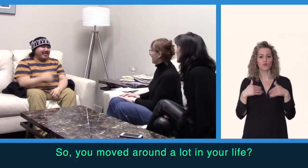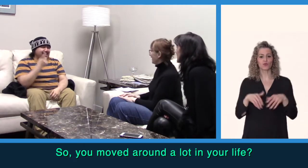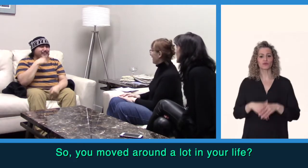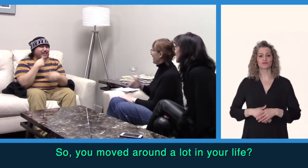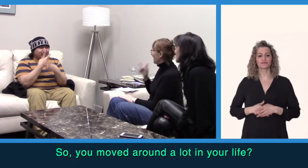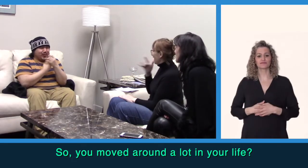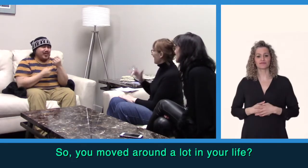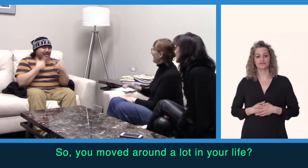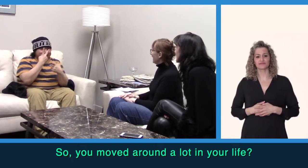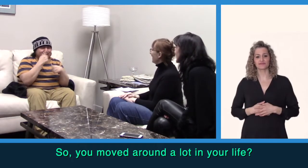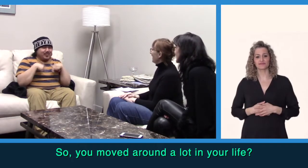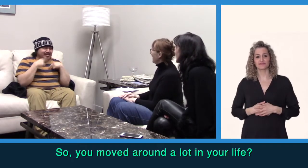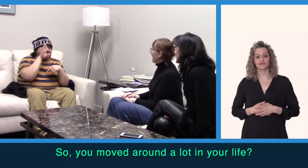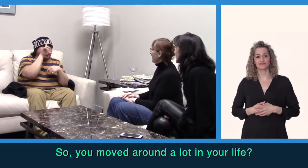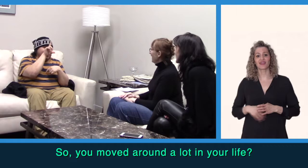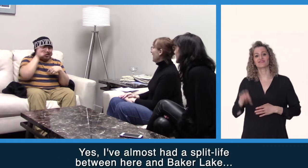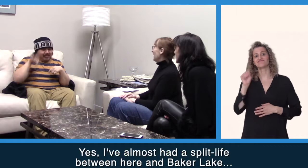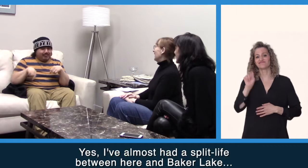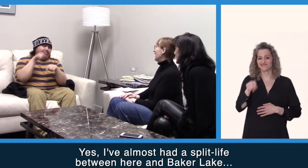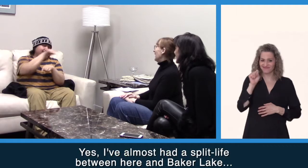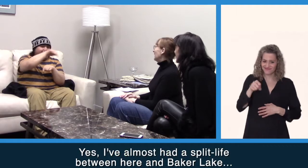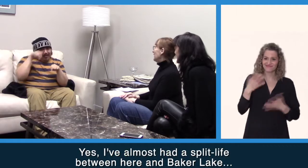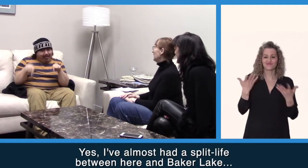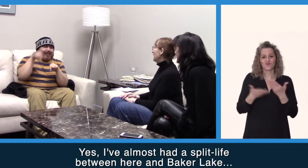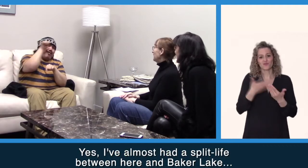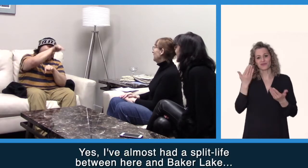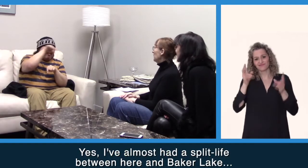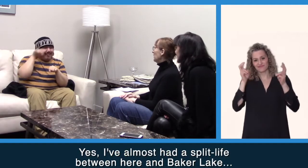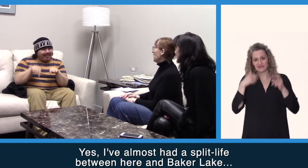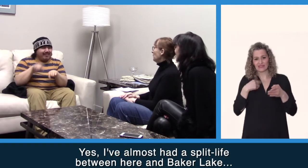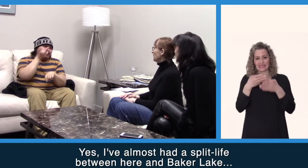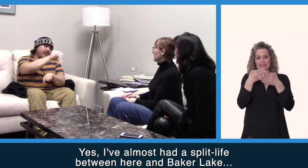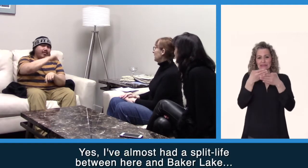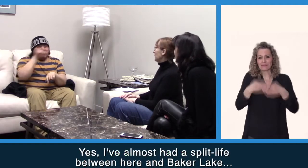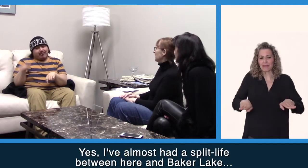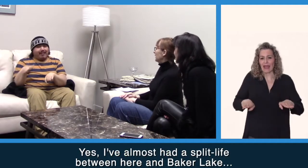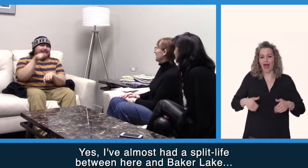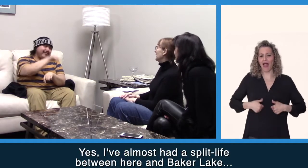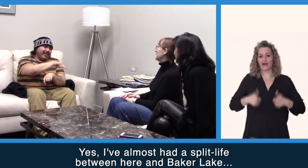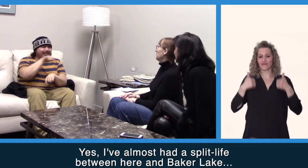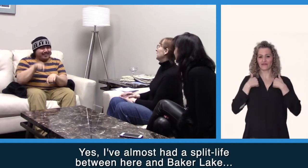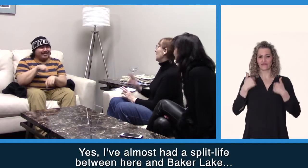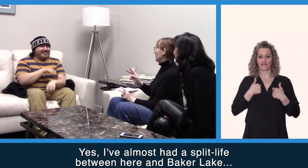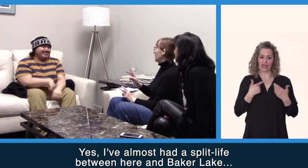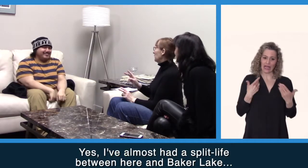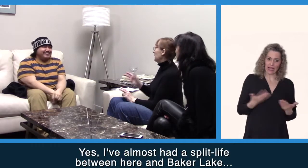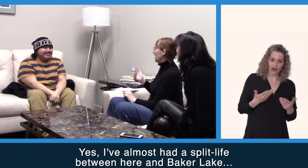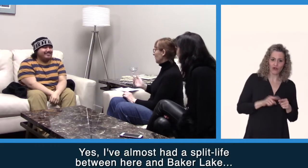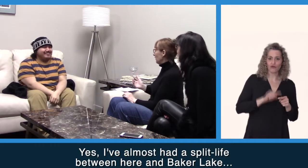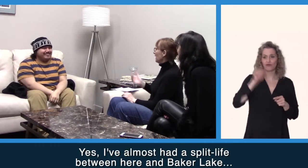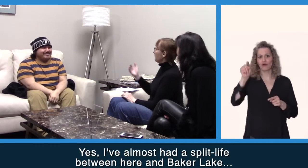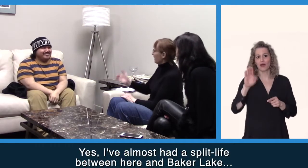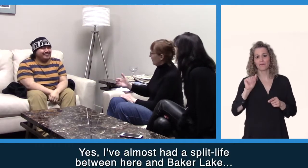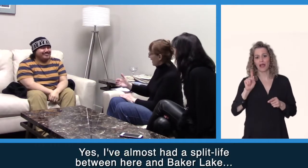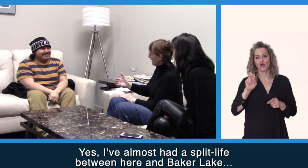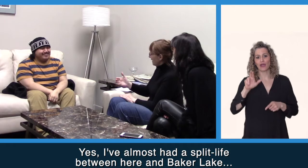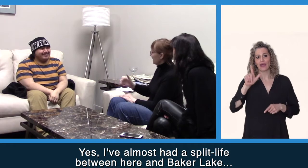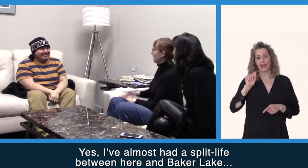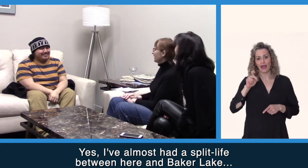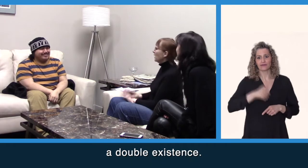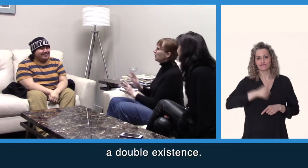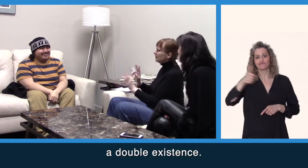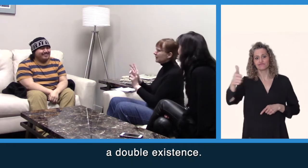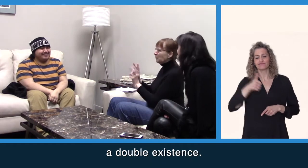fortunate you've had a lot of different. Yeah, I've kind of had, almost like a split life between here Mhm. and Baker